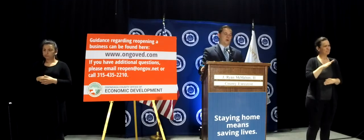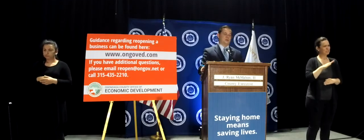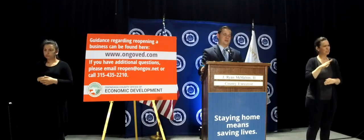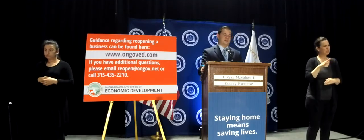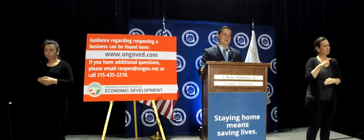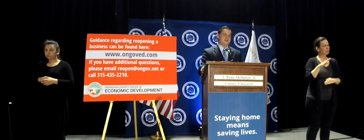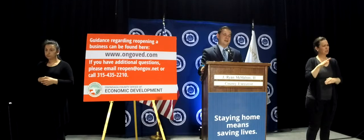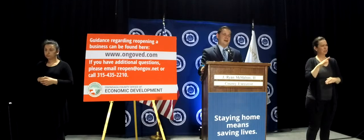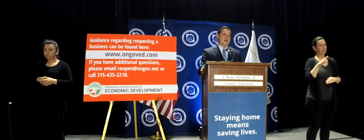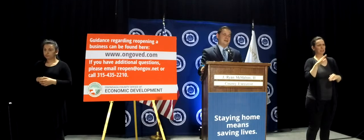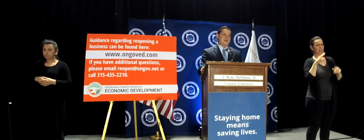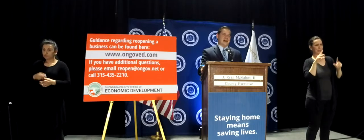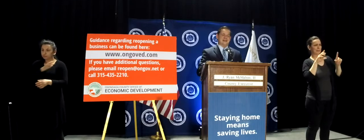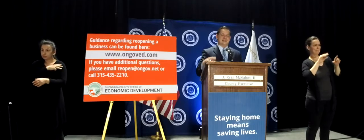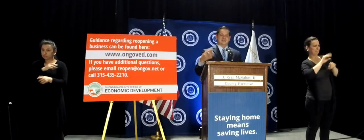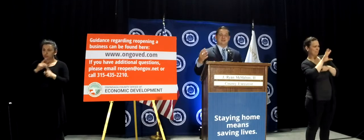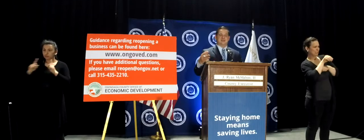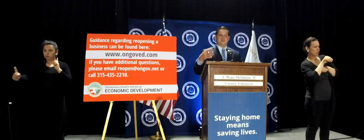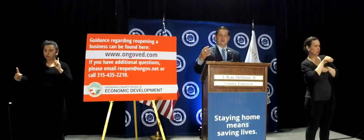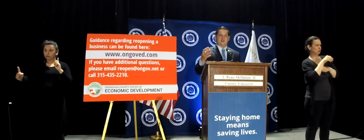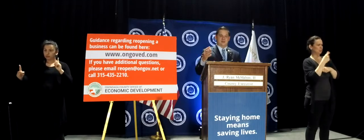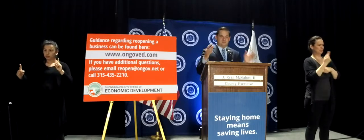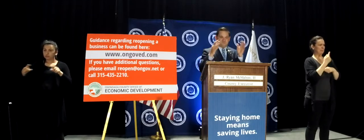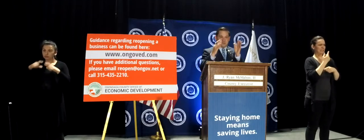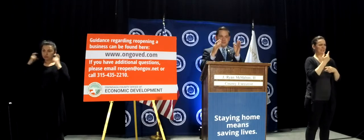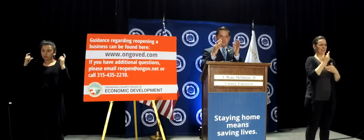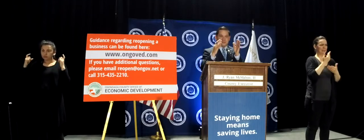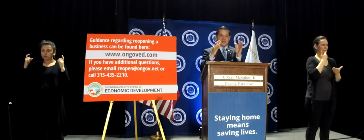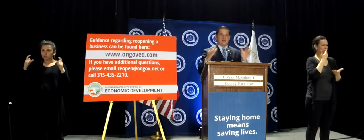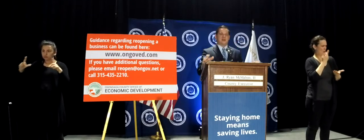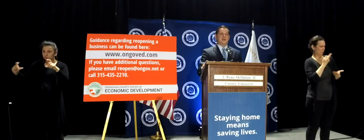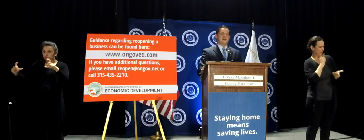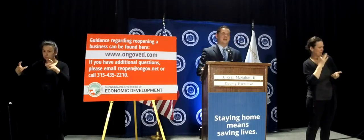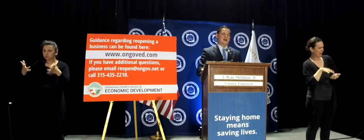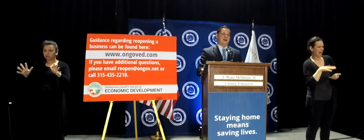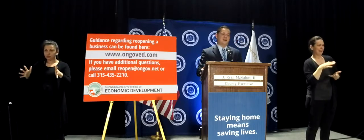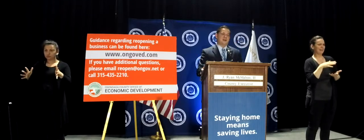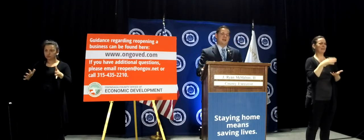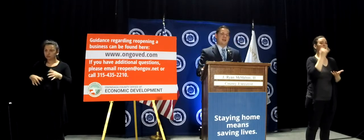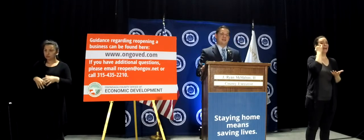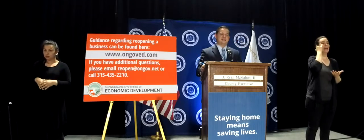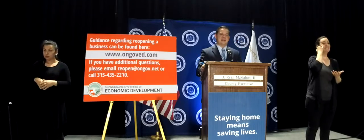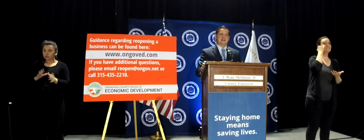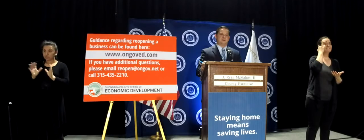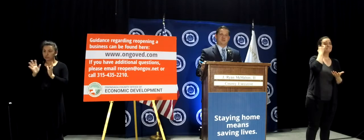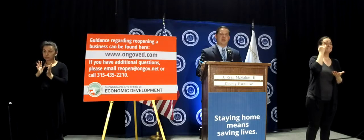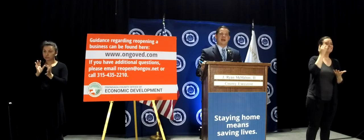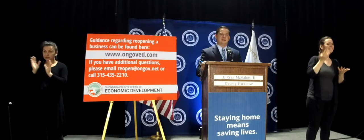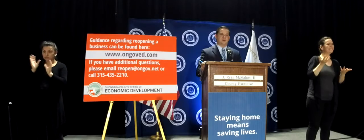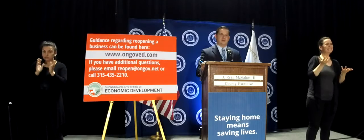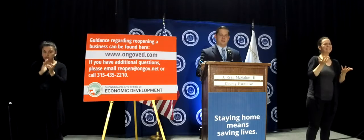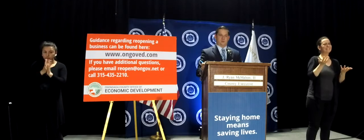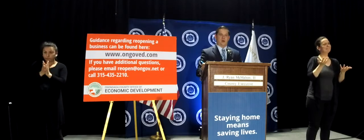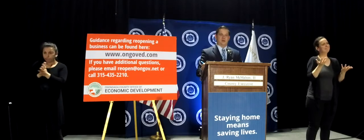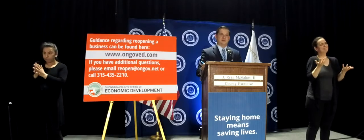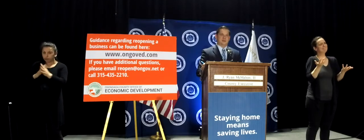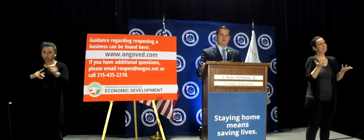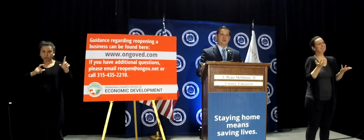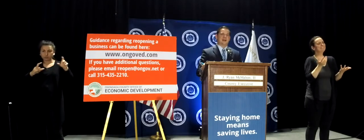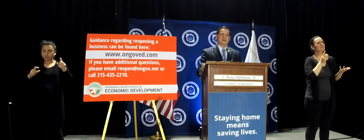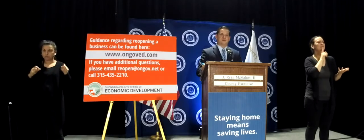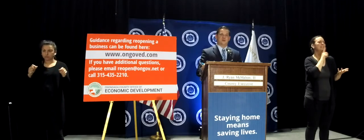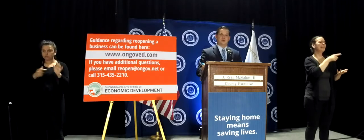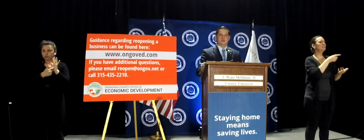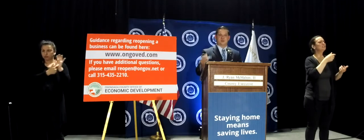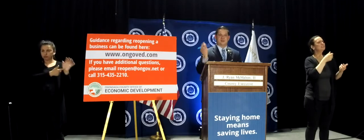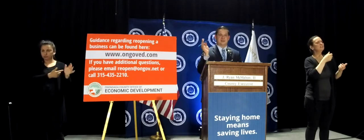the wrong thing, and not intentionally. If you're in a busy area, it's not that anybody's trying to do anything wrong. They're just